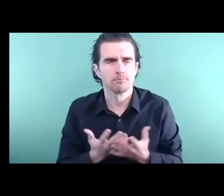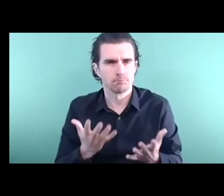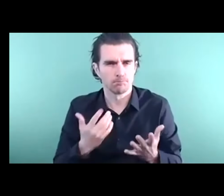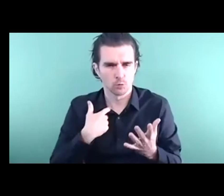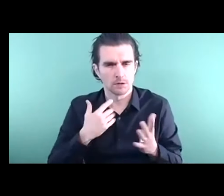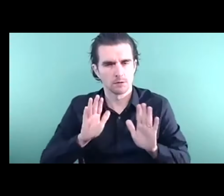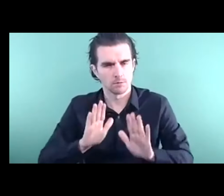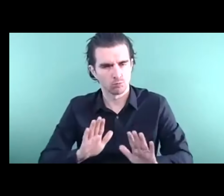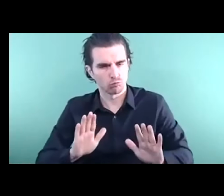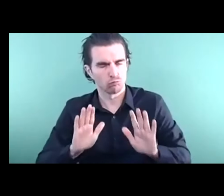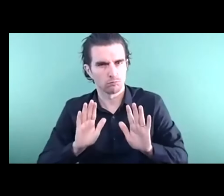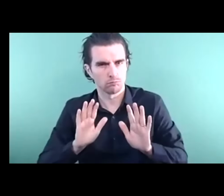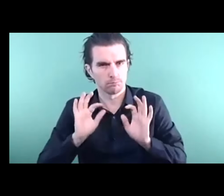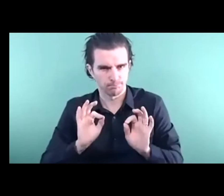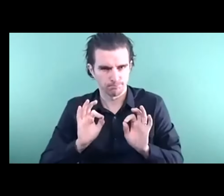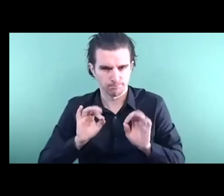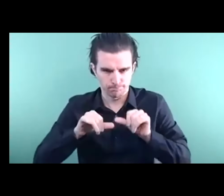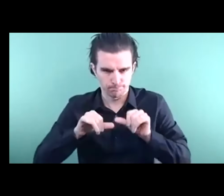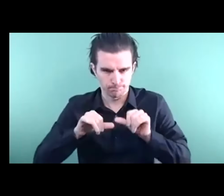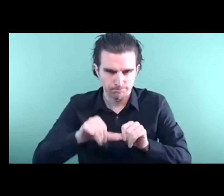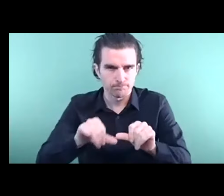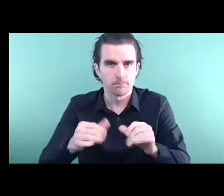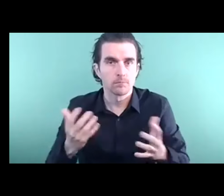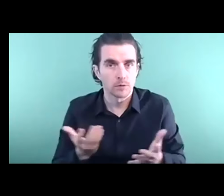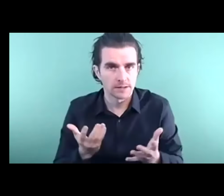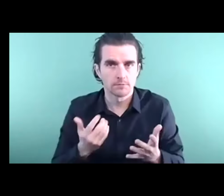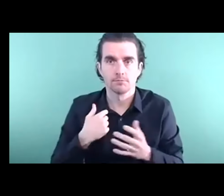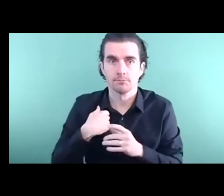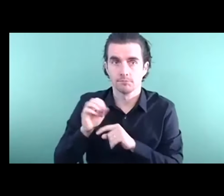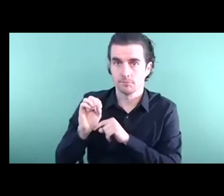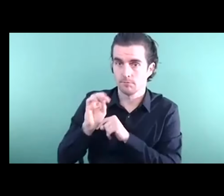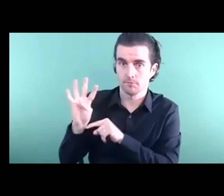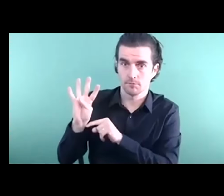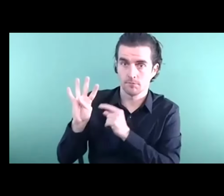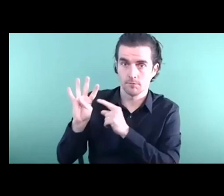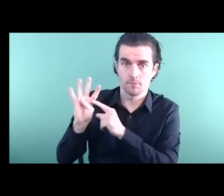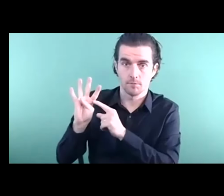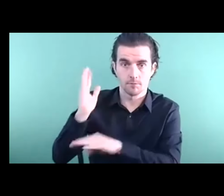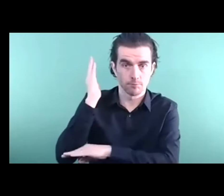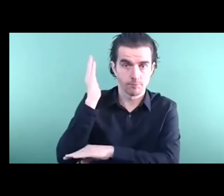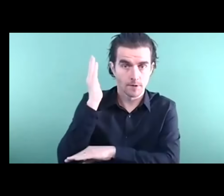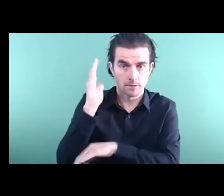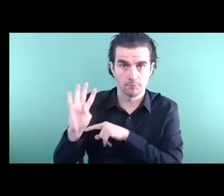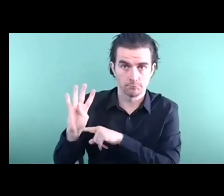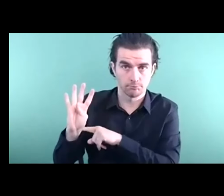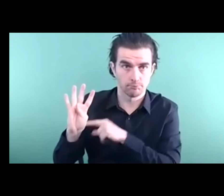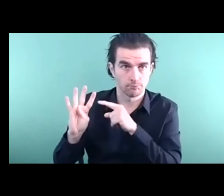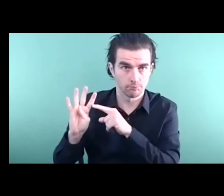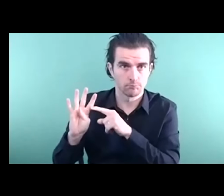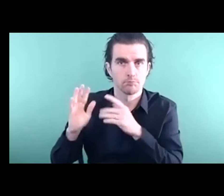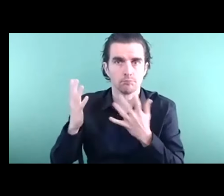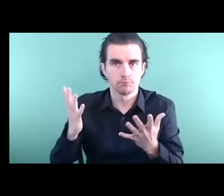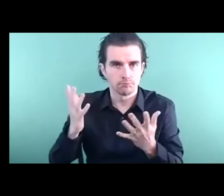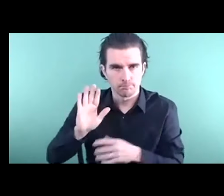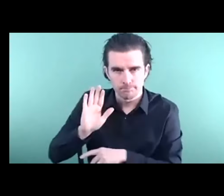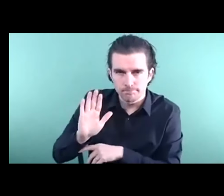of doing that, maybe their frustrations with academics. And then we will have a question and